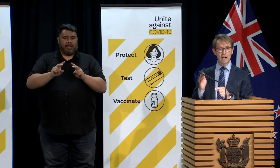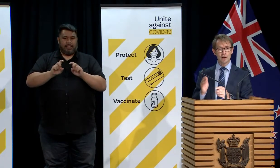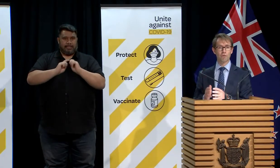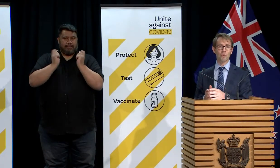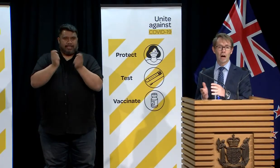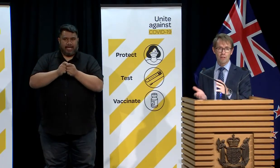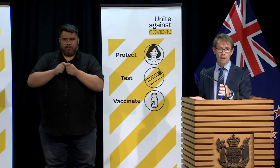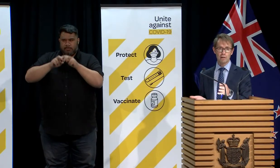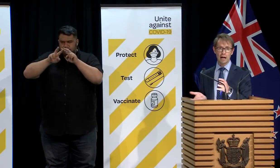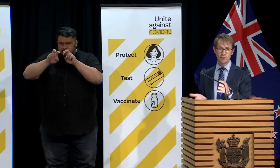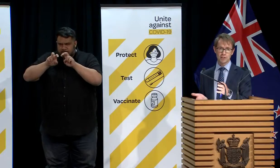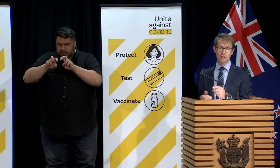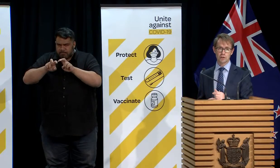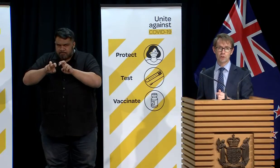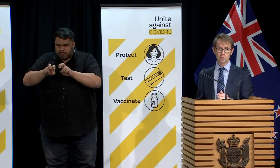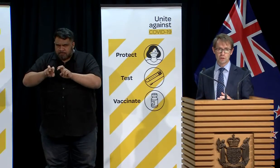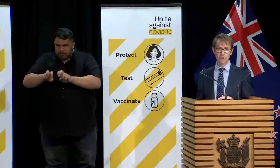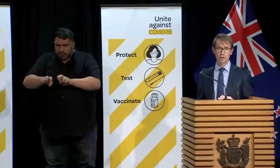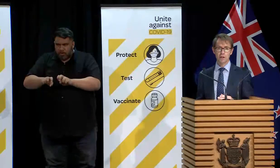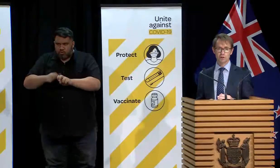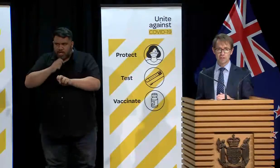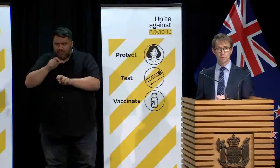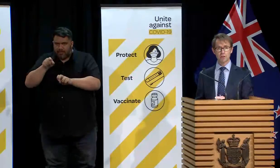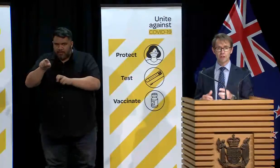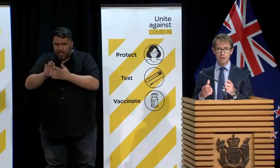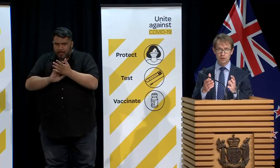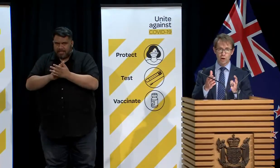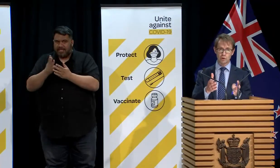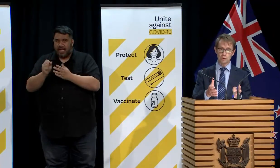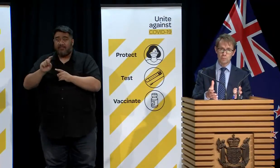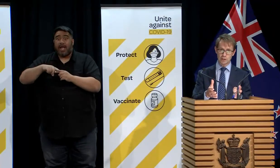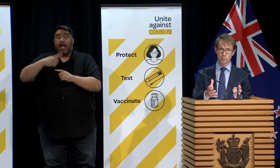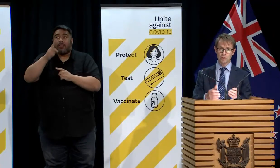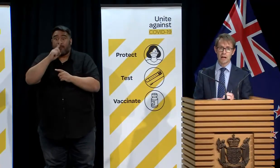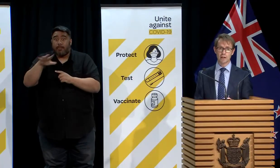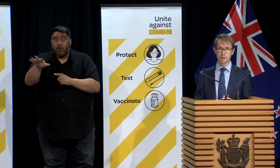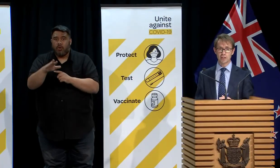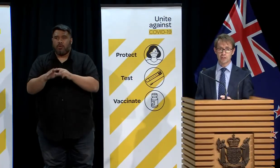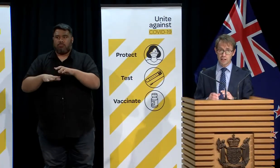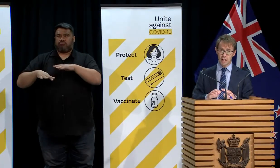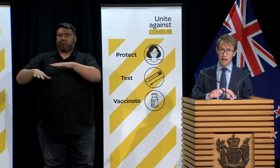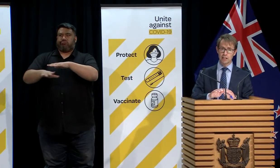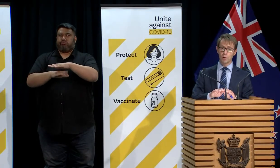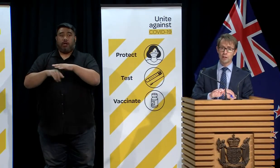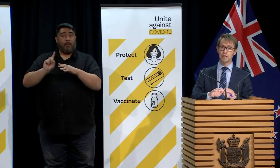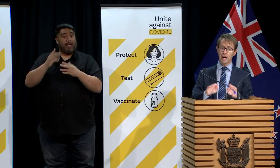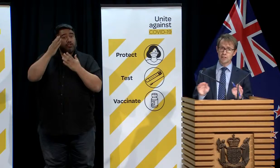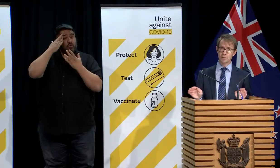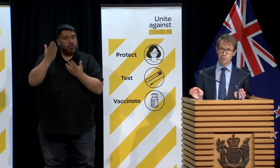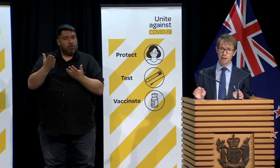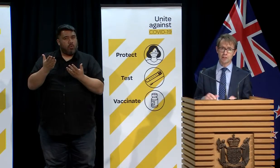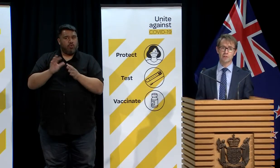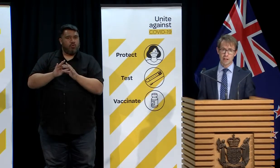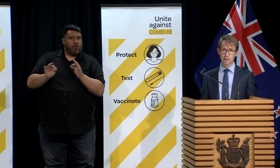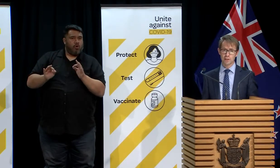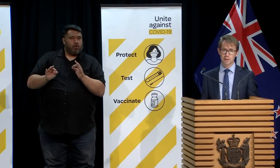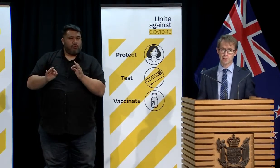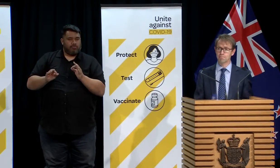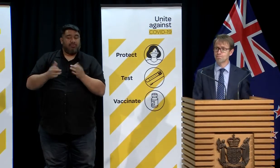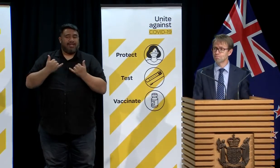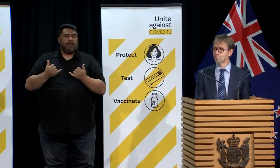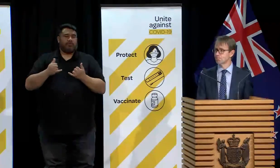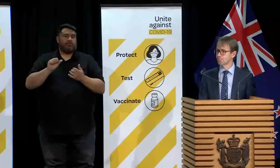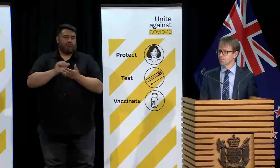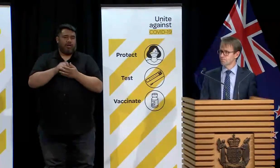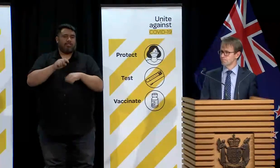a flag for other undetected community transmission, and that's why we do the much more targeted testing as well as the asymptomatic surveillance